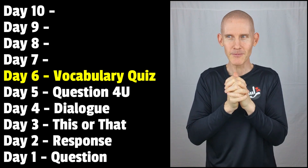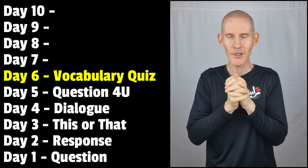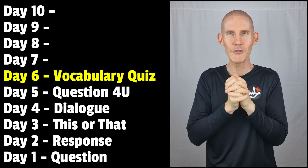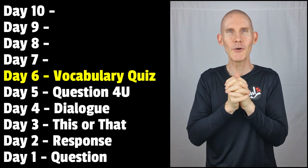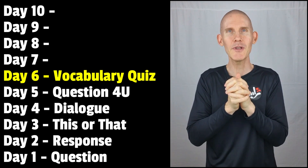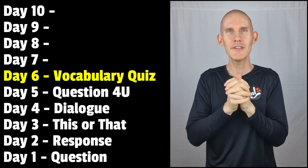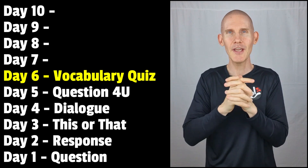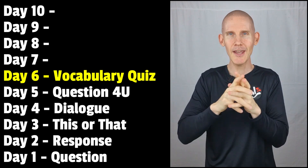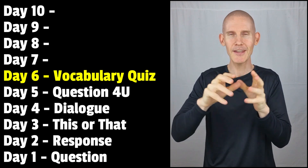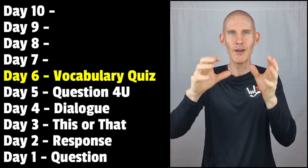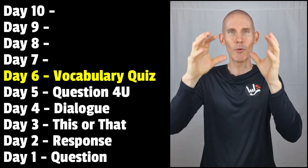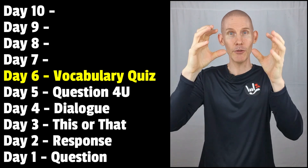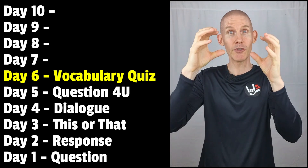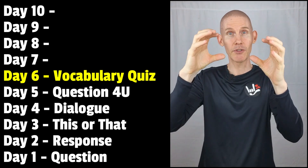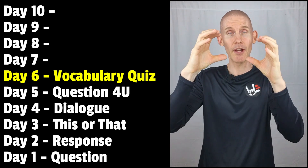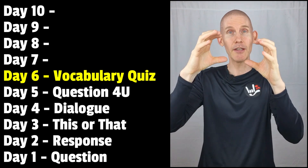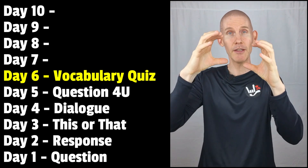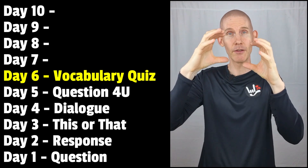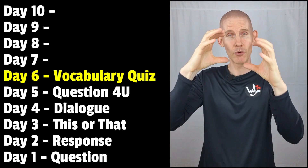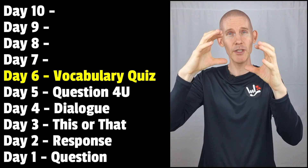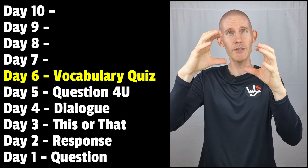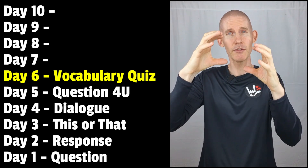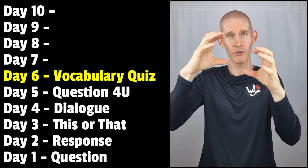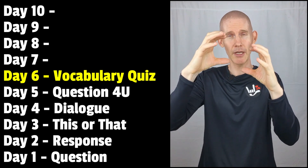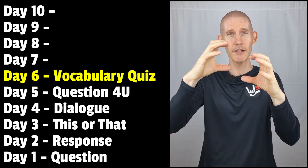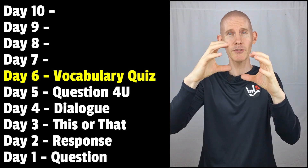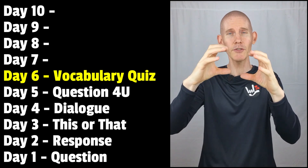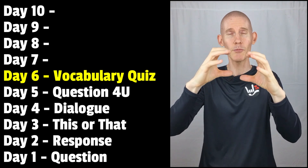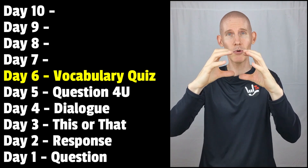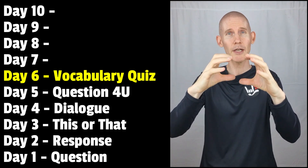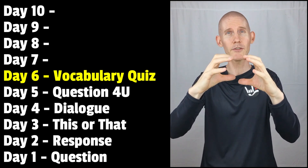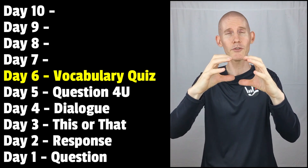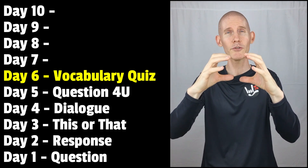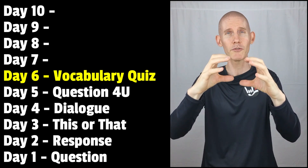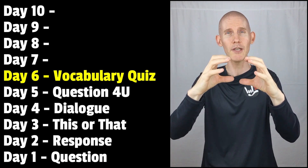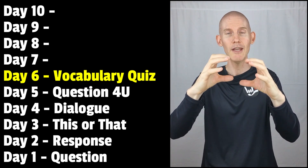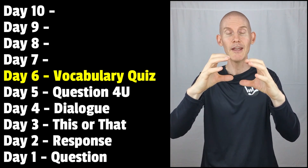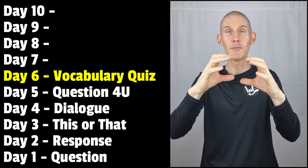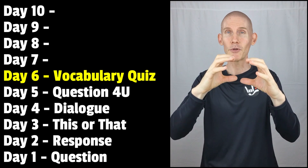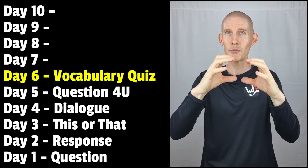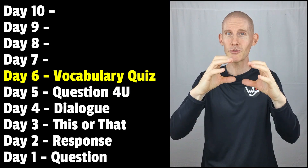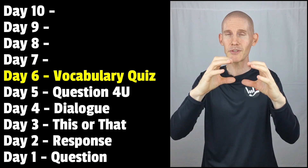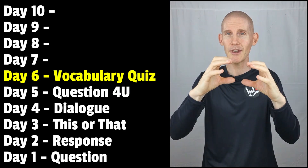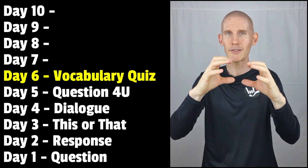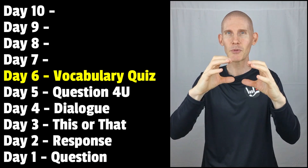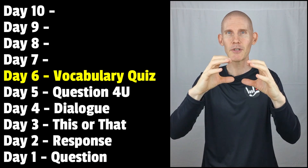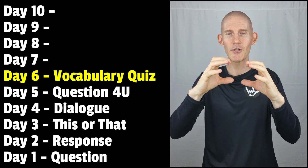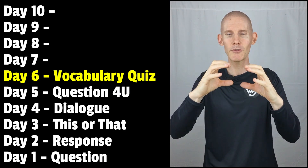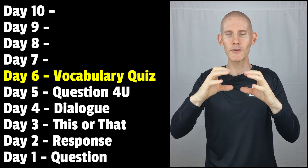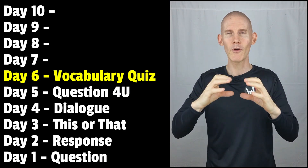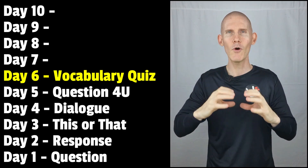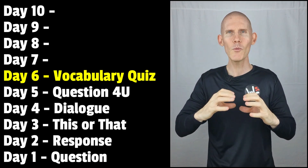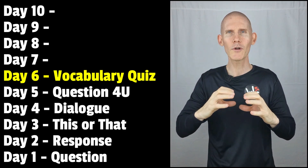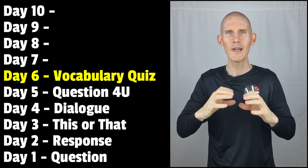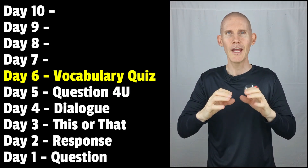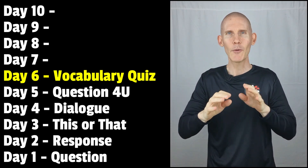we're going to take what you signed in the quiz, those answers, you practice those, right? Multiple signs, we're going to go to the homework and we're going